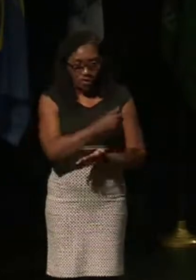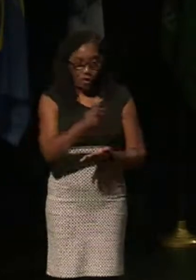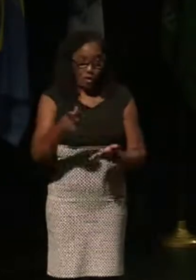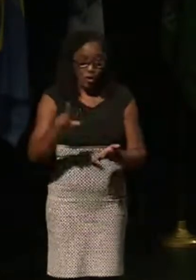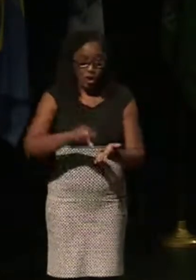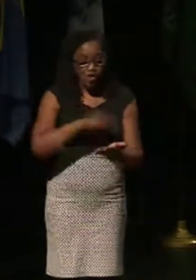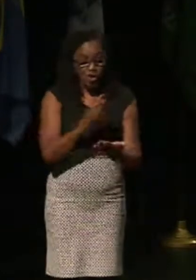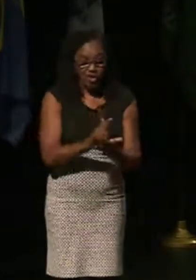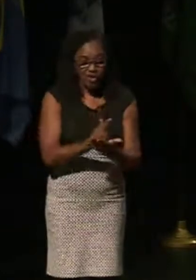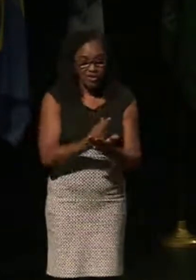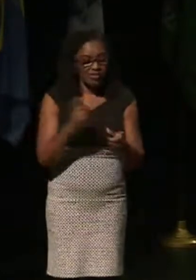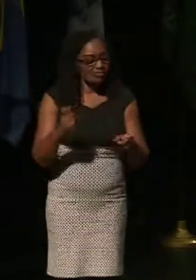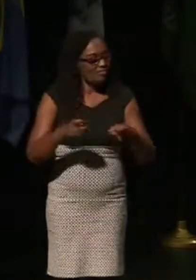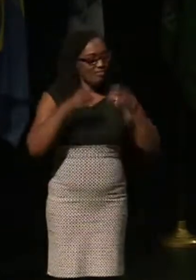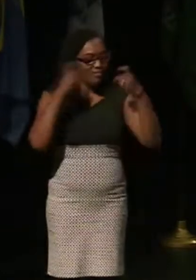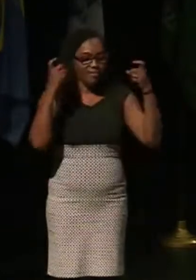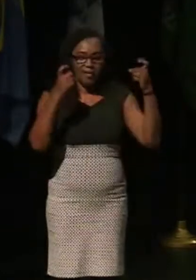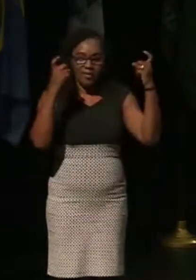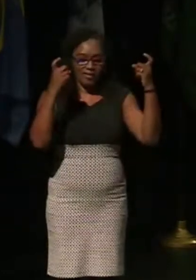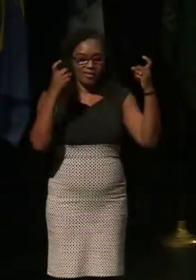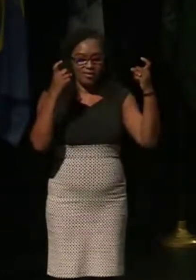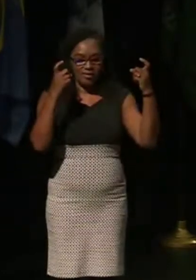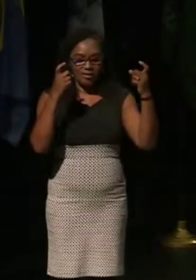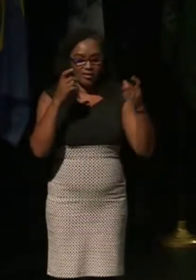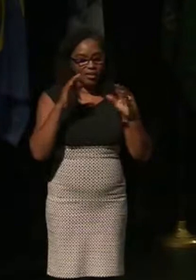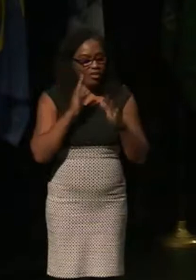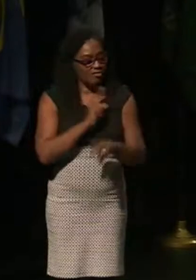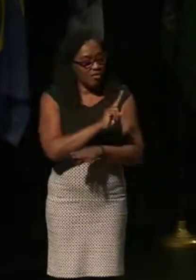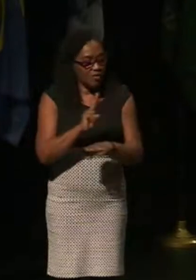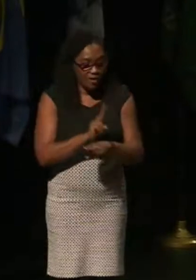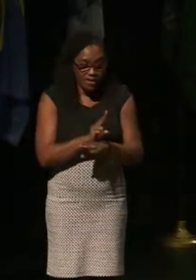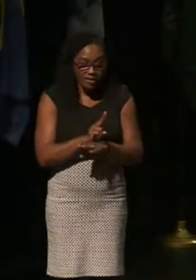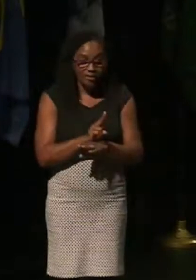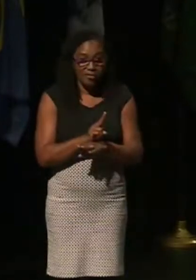this excellent university, you